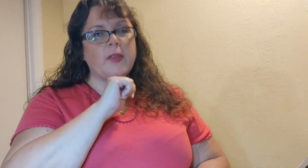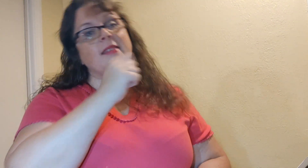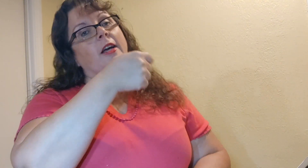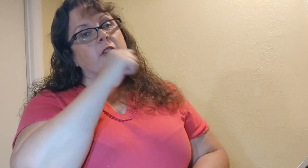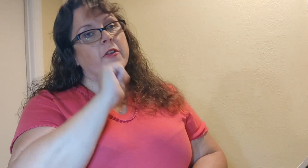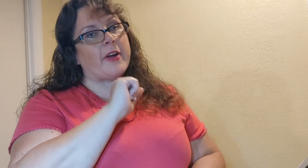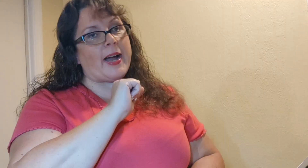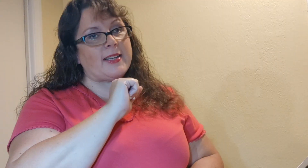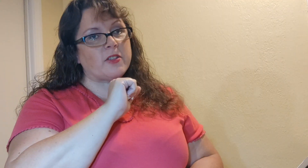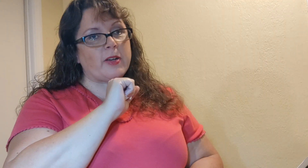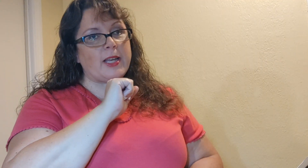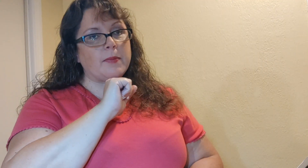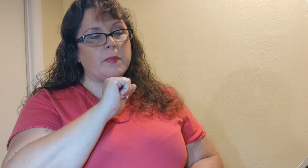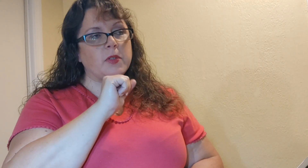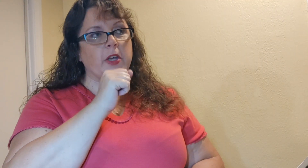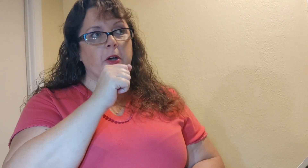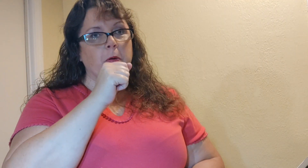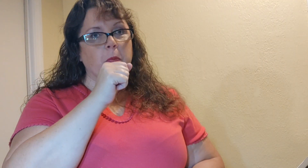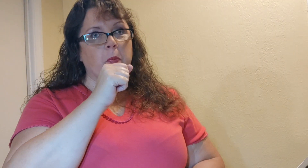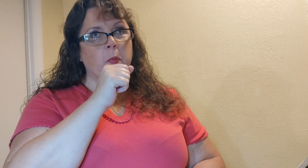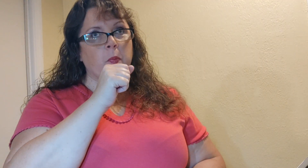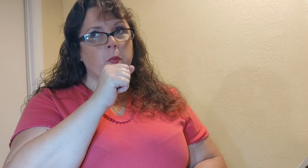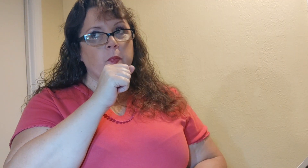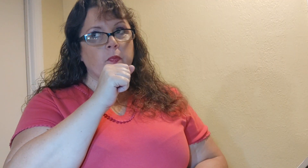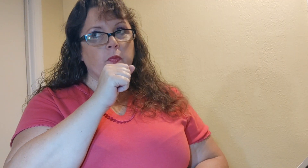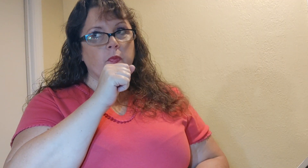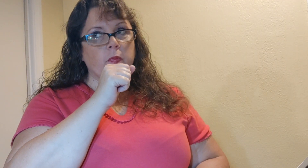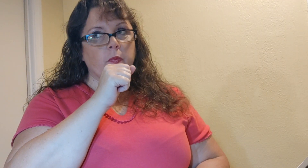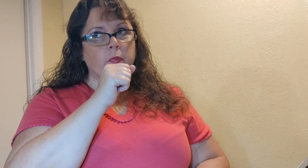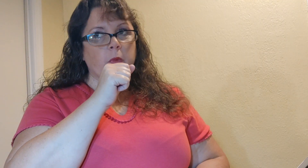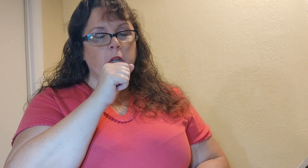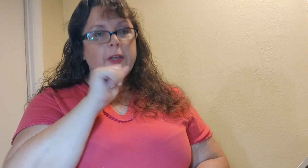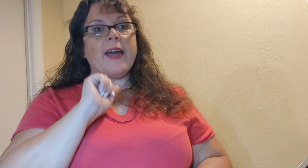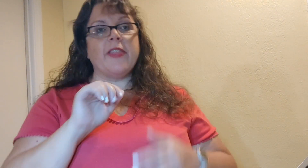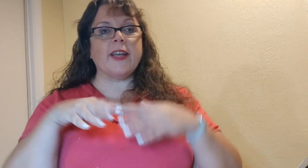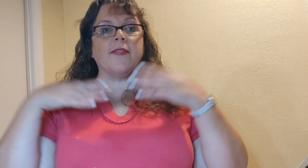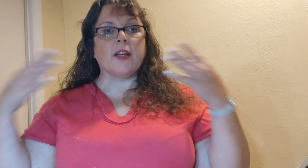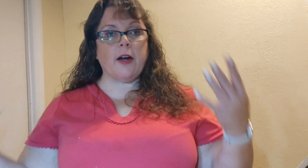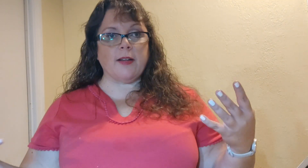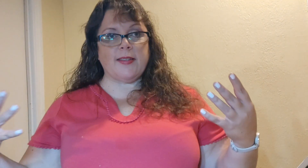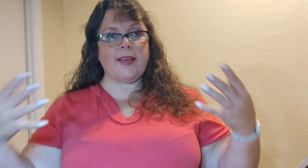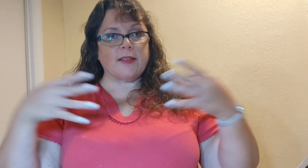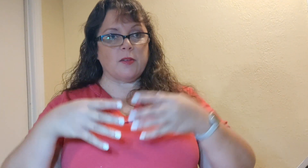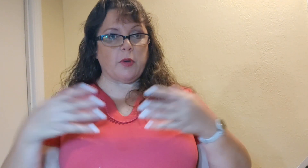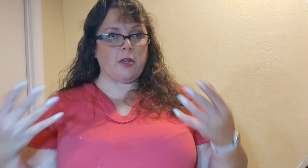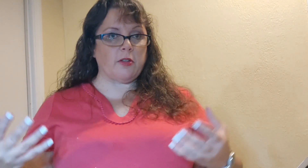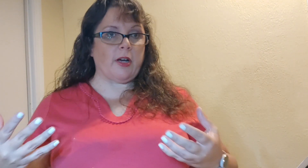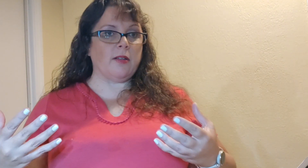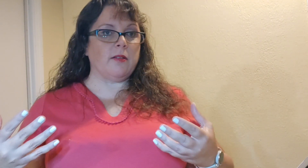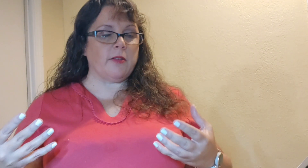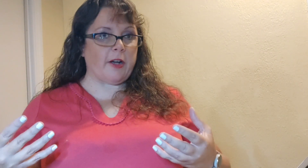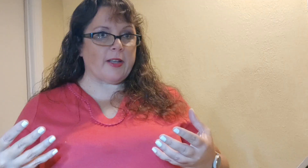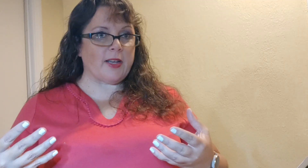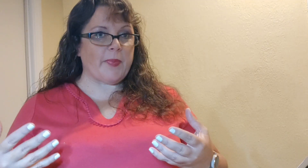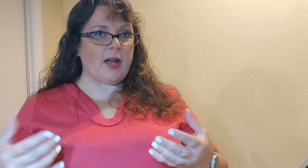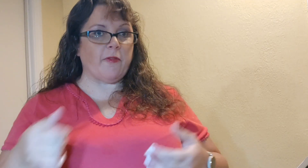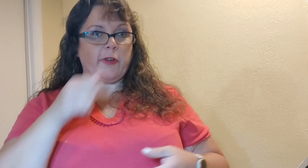this is also for ice cream, so you gotta think of the context and what you're talking about